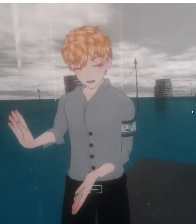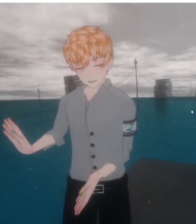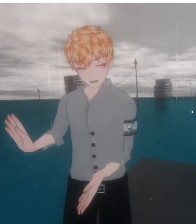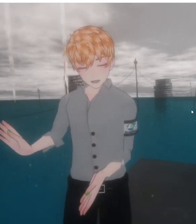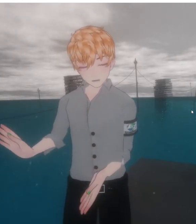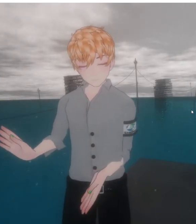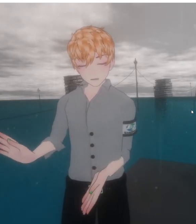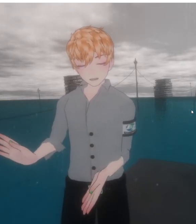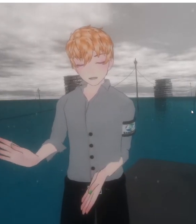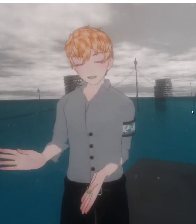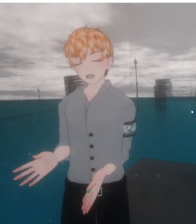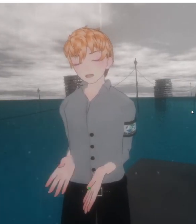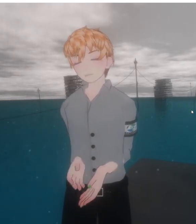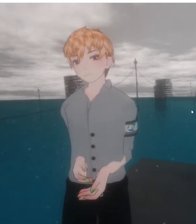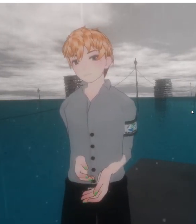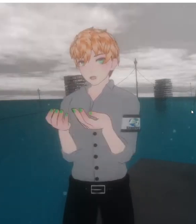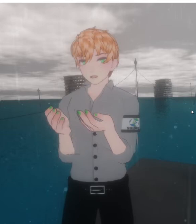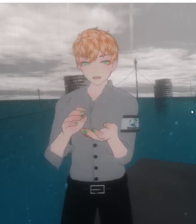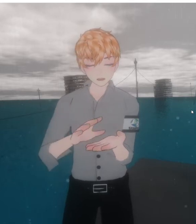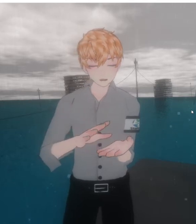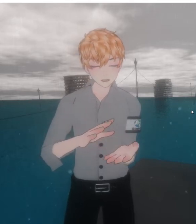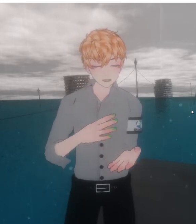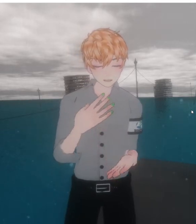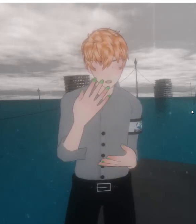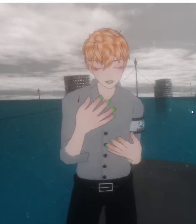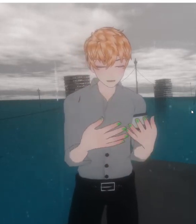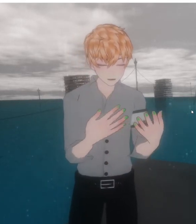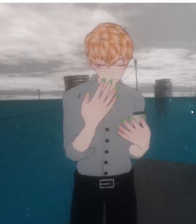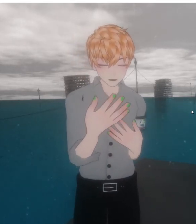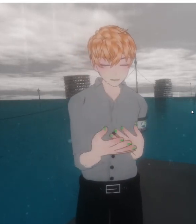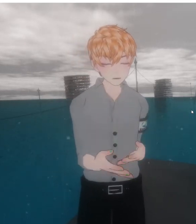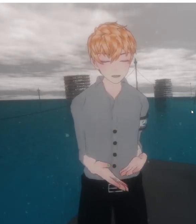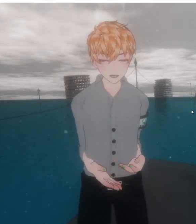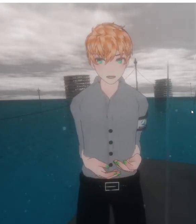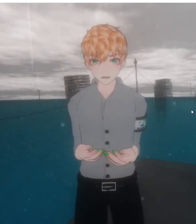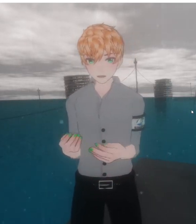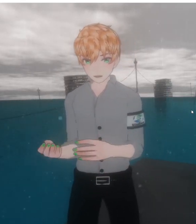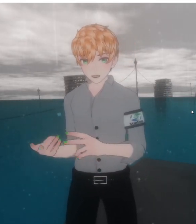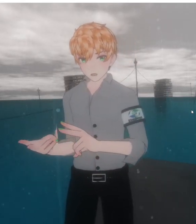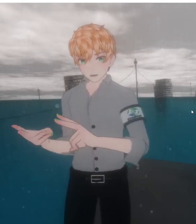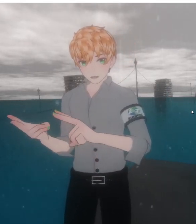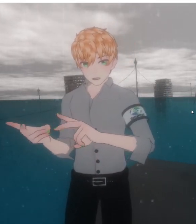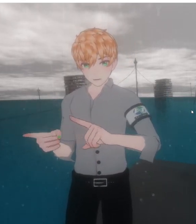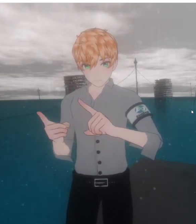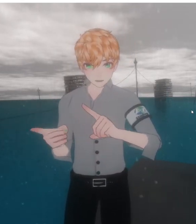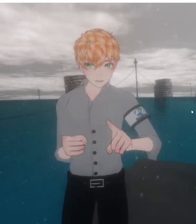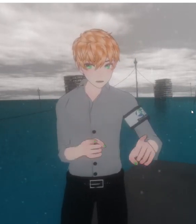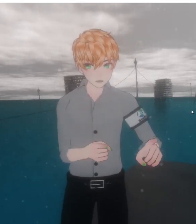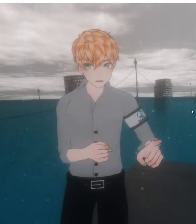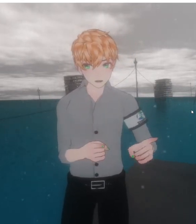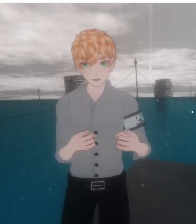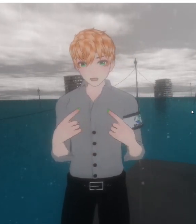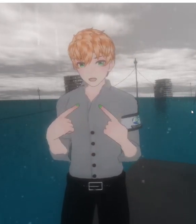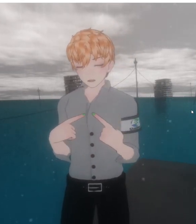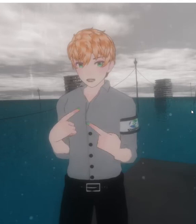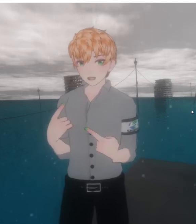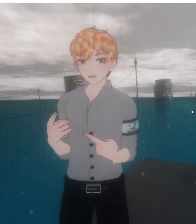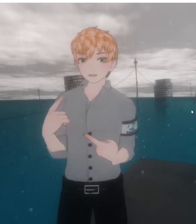be put to the side. I recognize that when I'm speaking like this, there could be a similar train of thought where I have something that